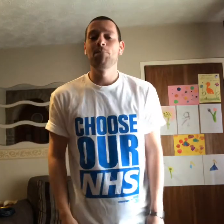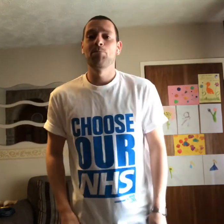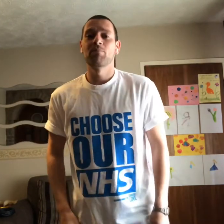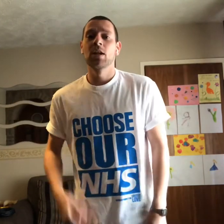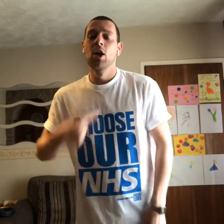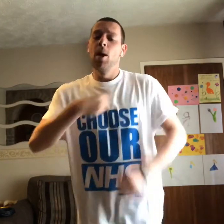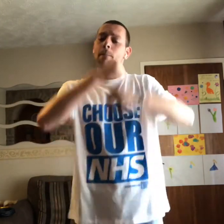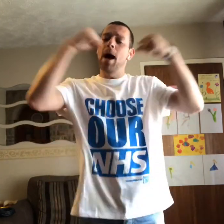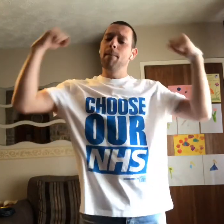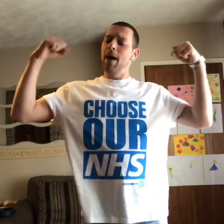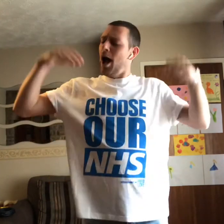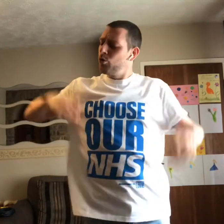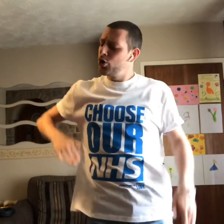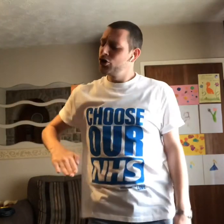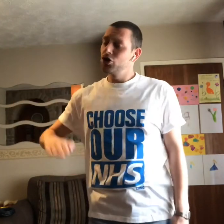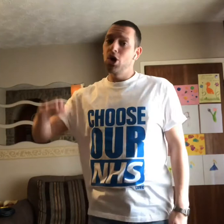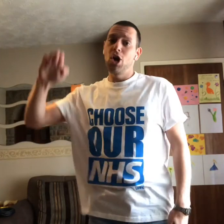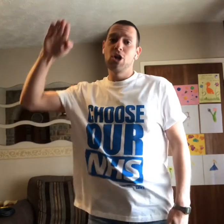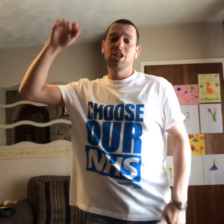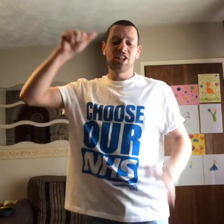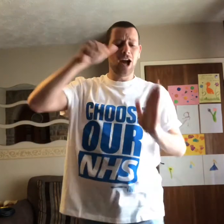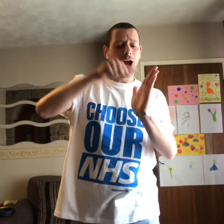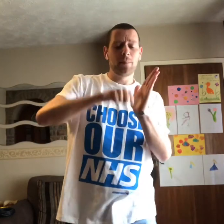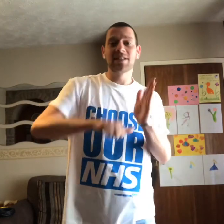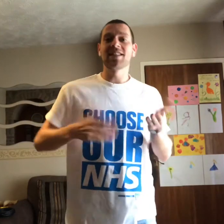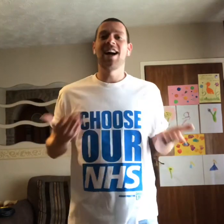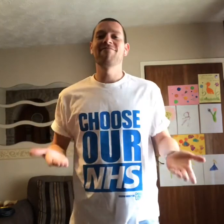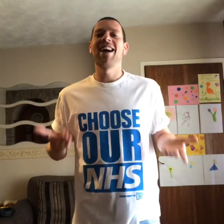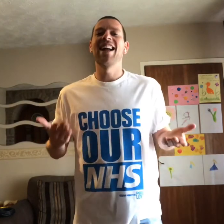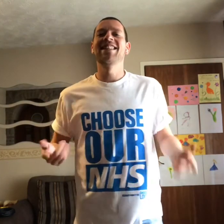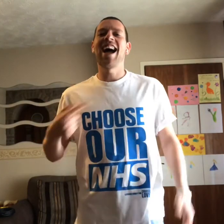My power's turned on, I'll be strong